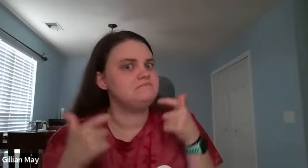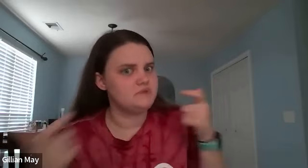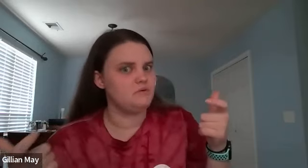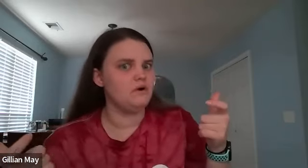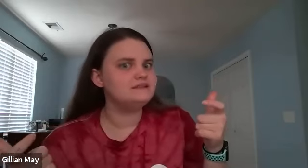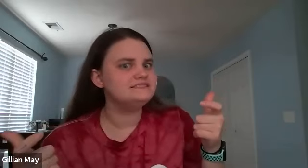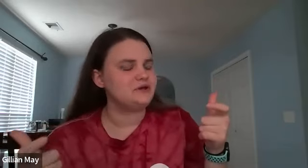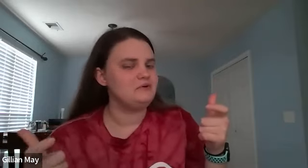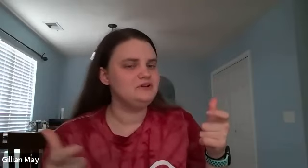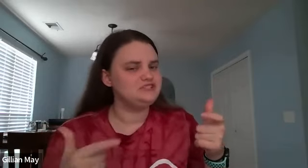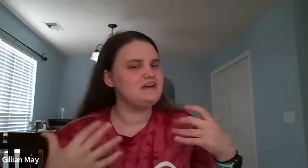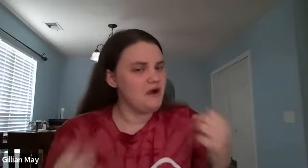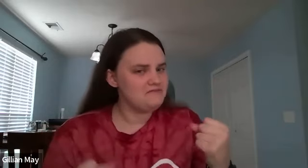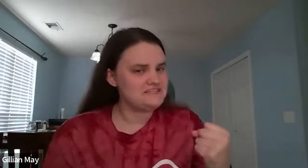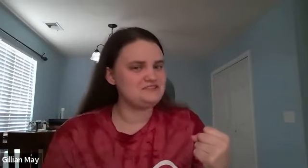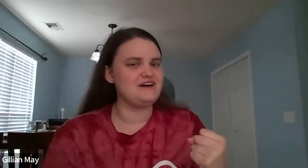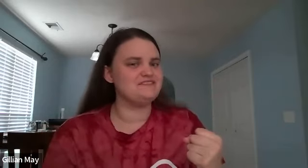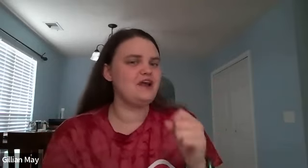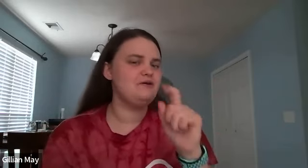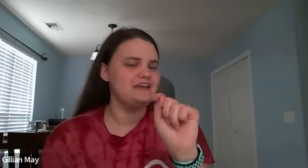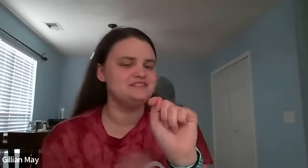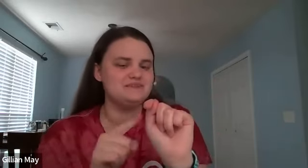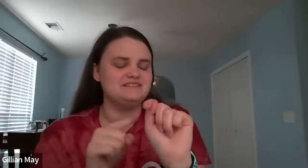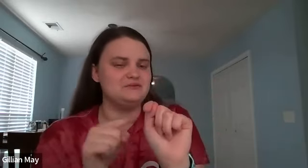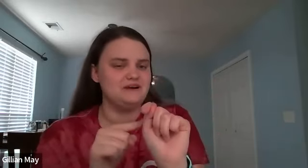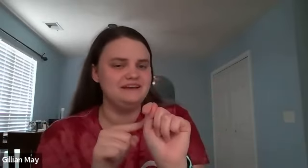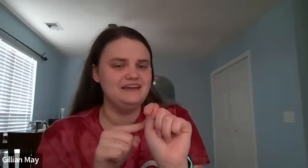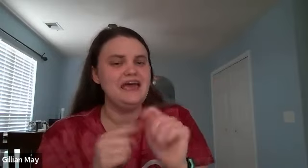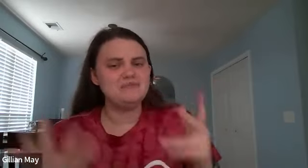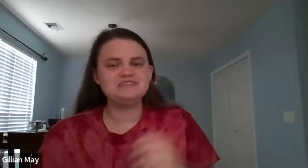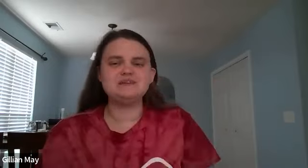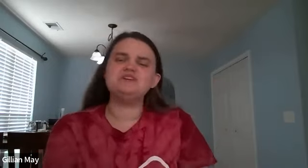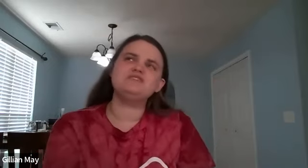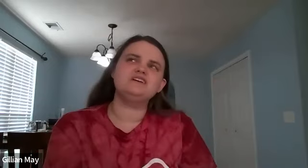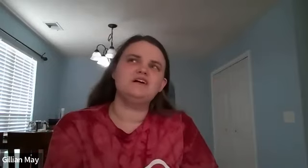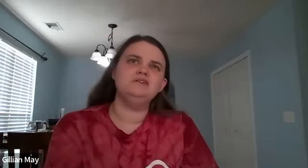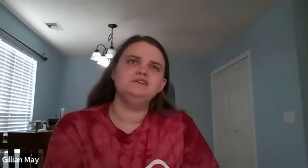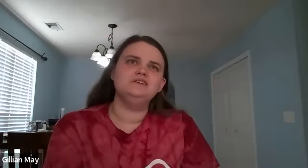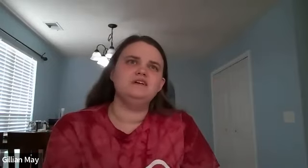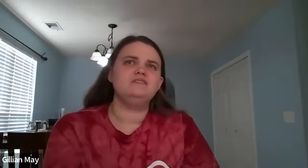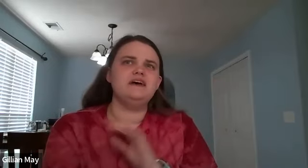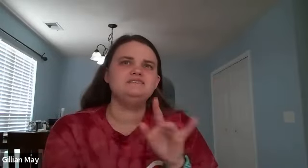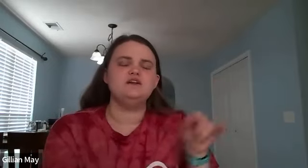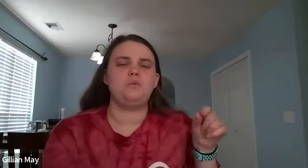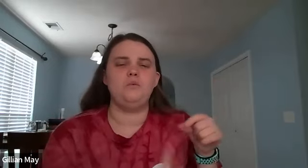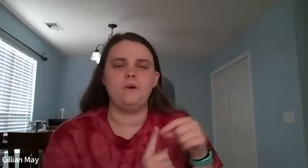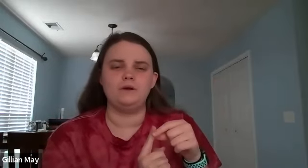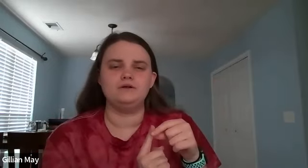big ones. So you should have confidence in yourself. It's like, okay, just miss a little one. And most of the time you can look and go, okay, that's not a word.